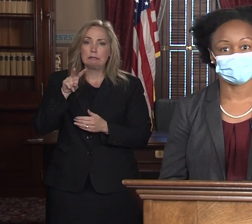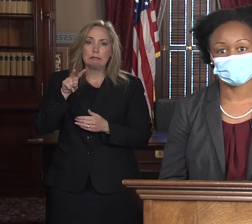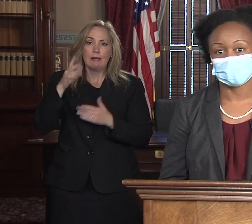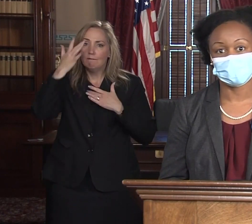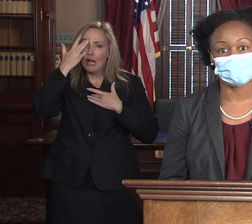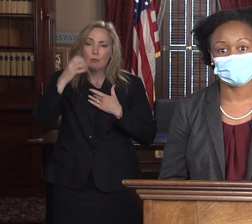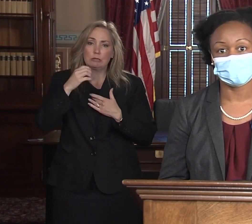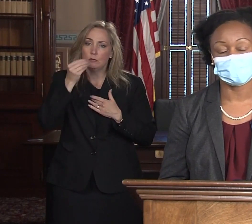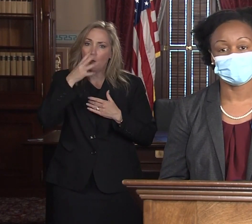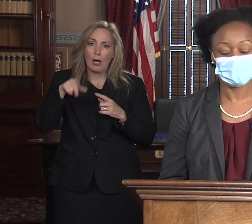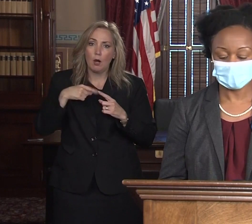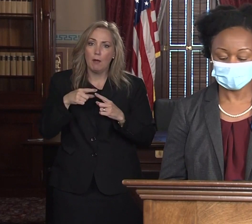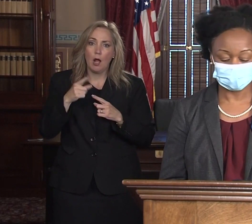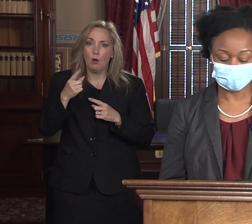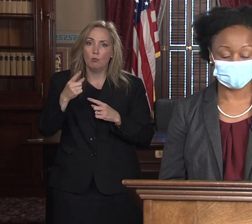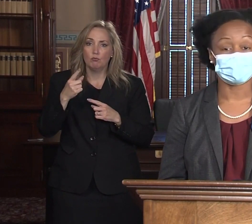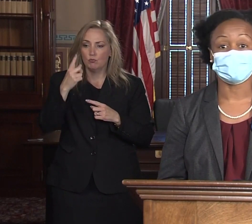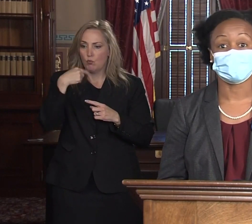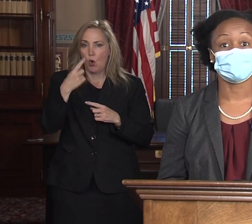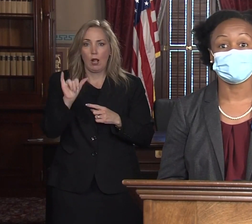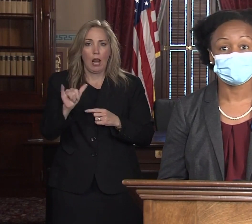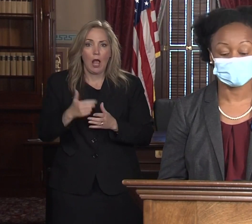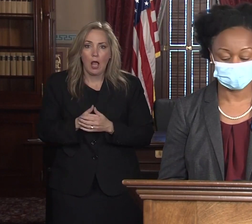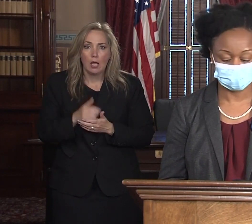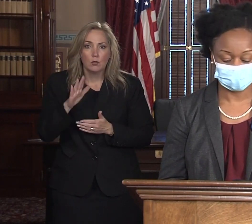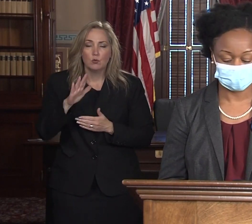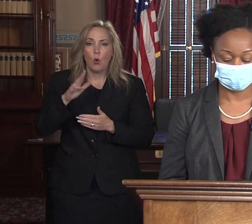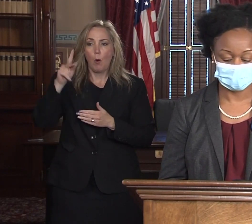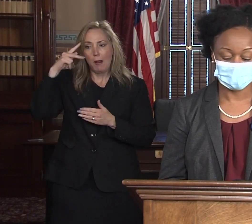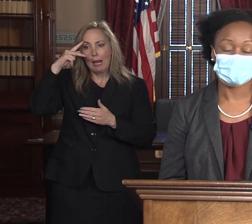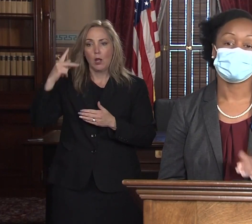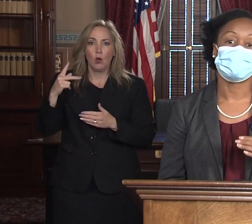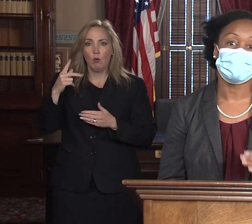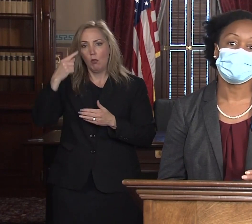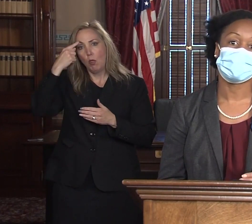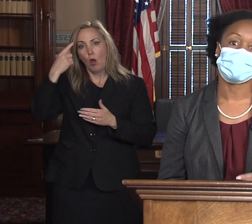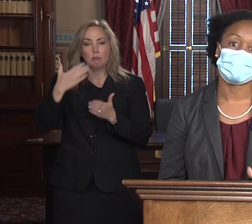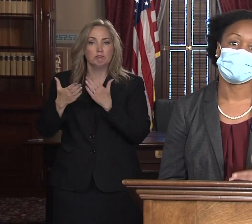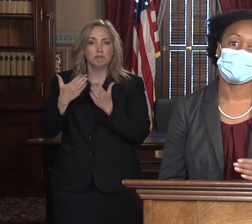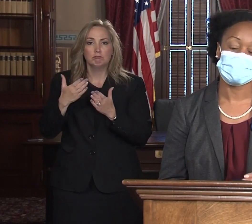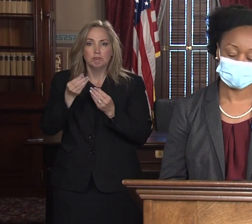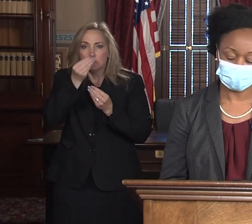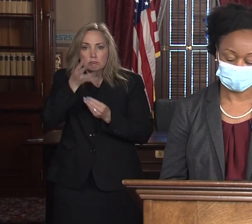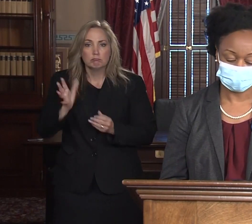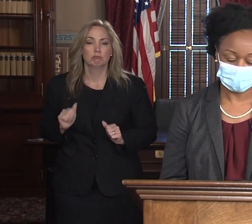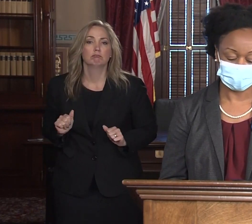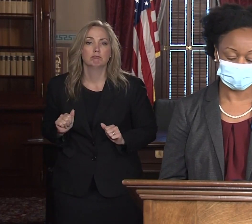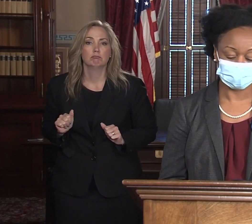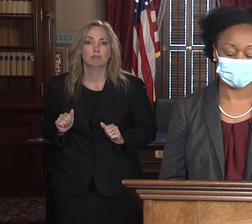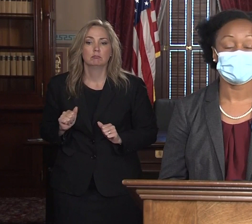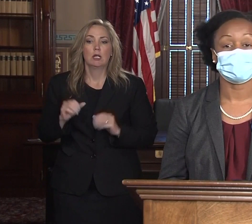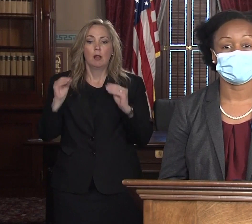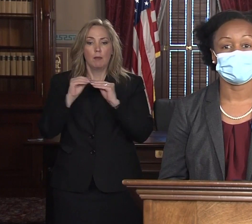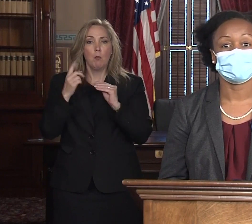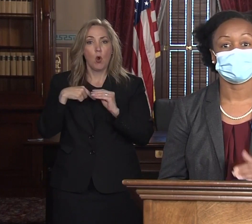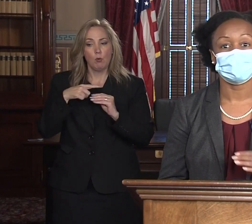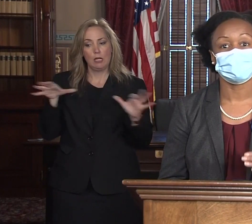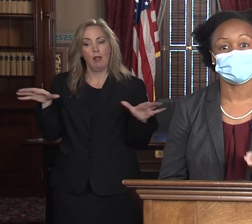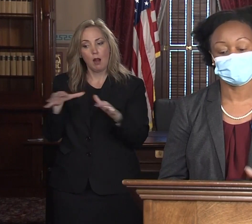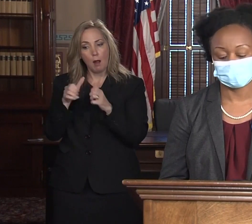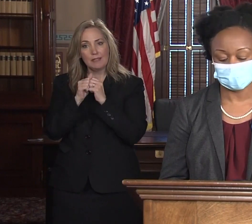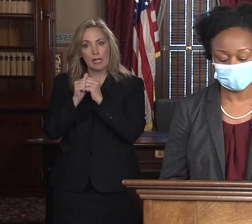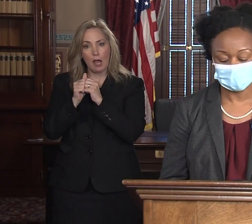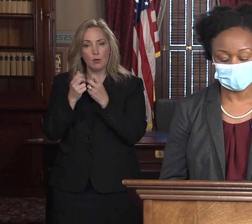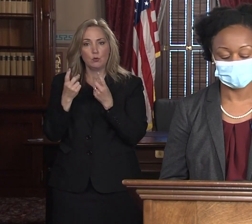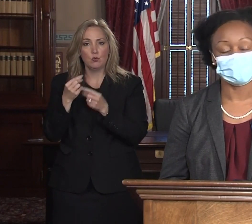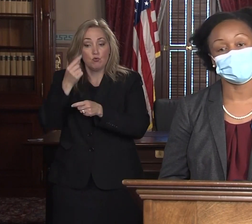about a Supreme Court order, it doesn't care about your political affiliation. The more we can all come together and do the right thing, the easier